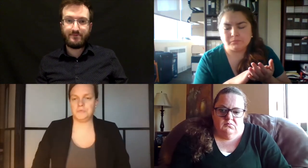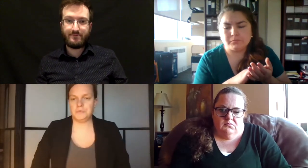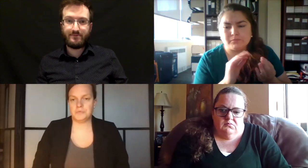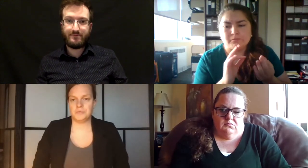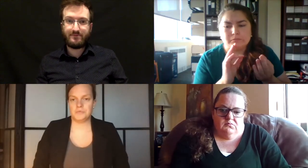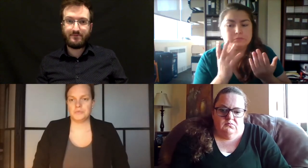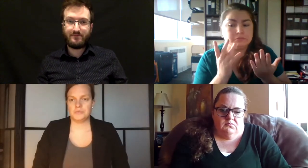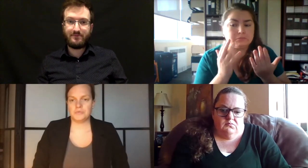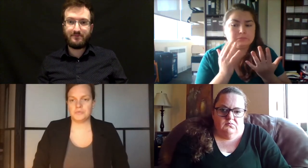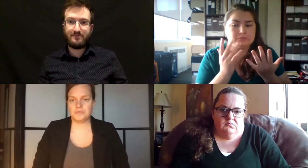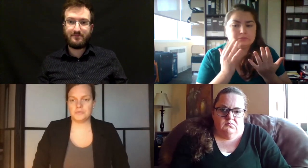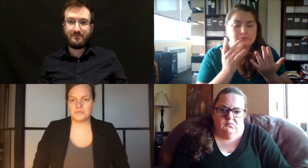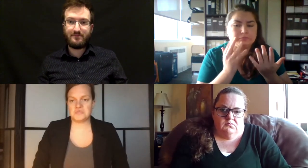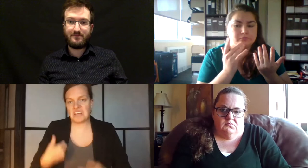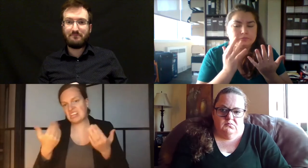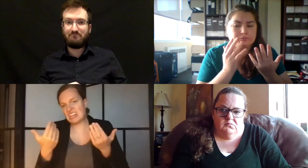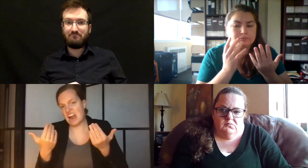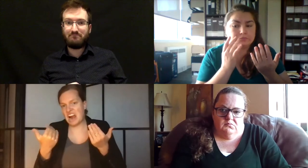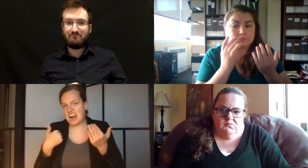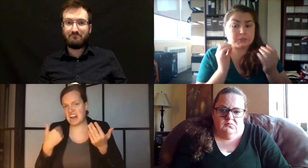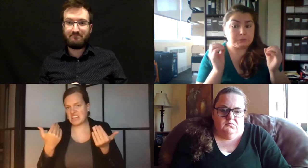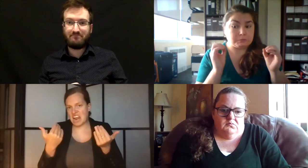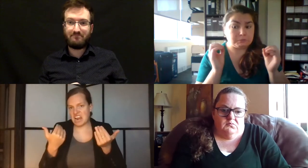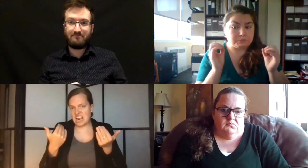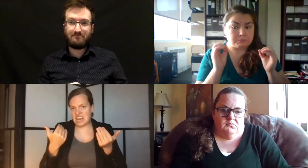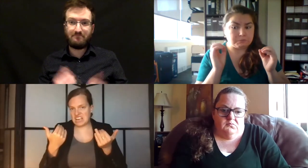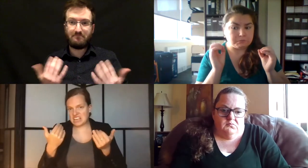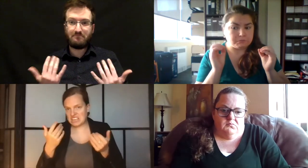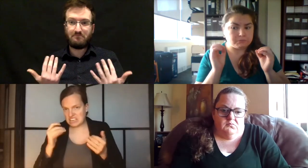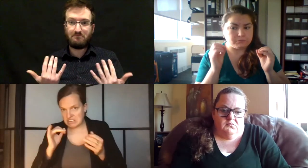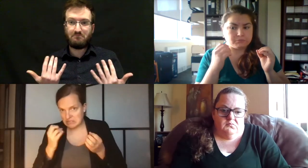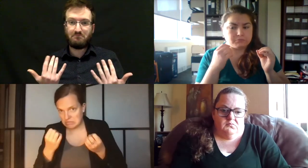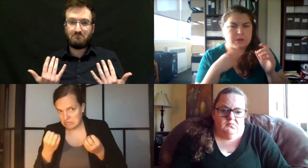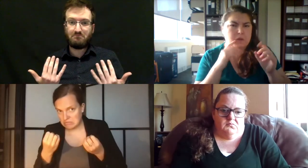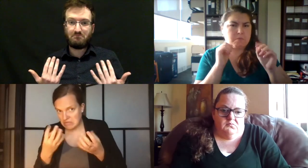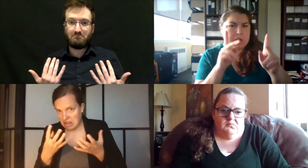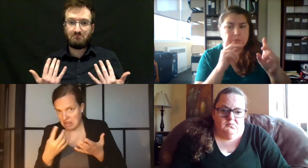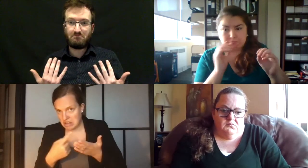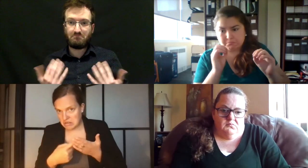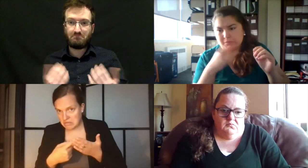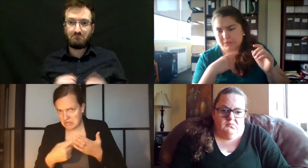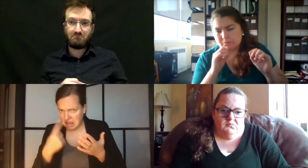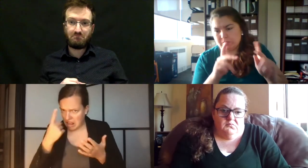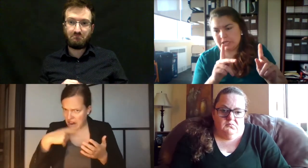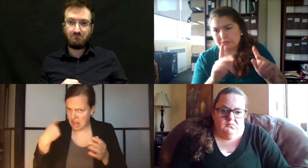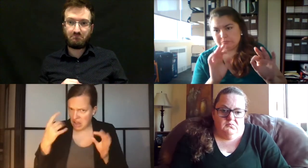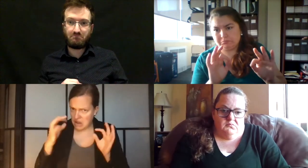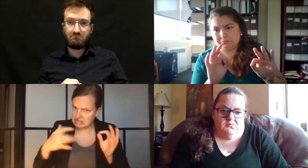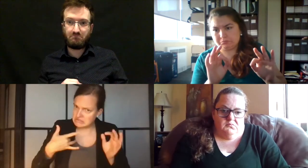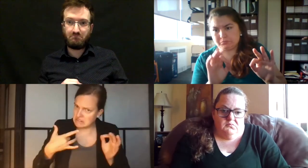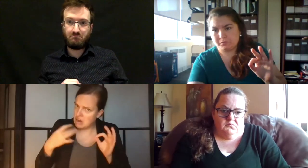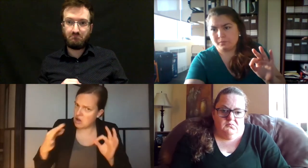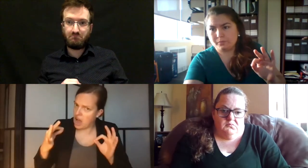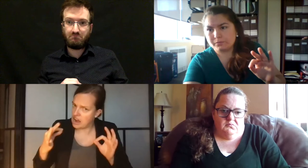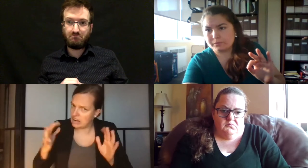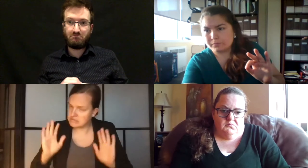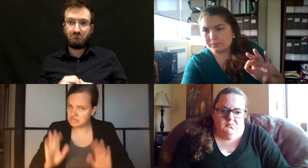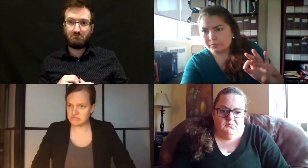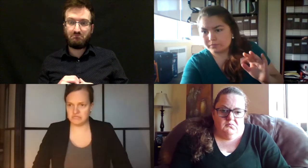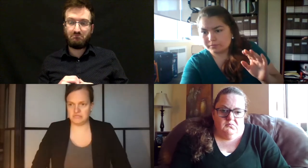however, their cameras are off, but they're being spotlighted, so they couldn't see the other participants. I'm just wondering